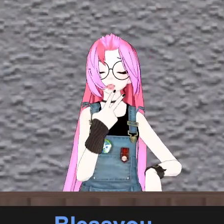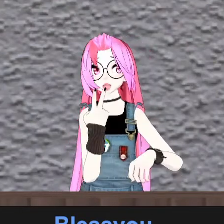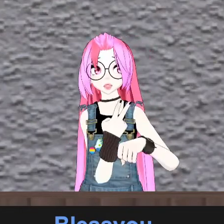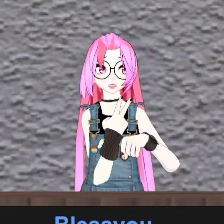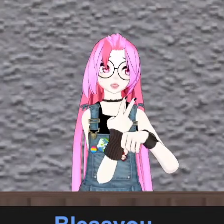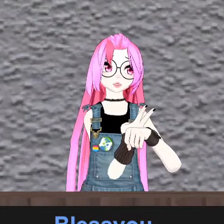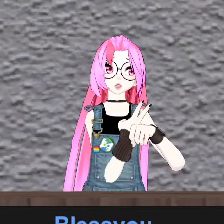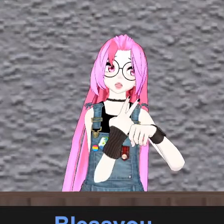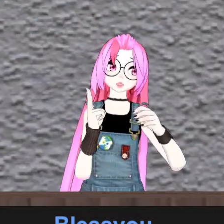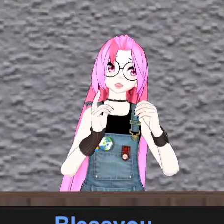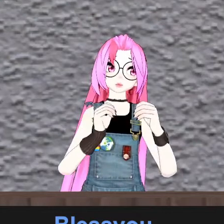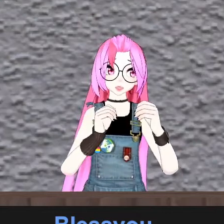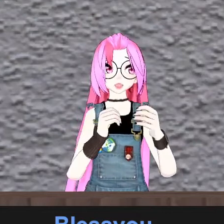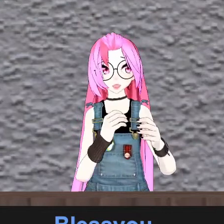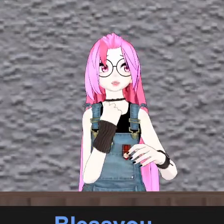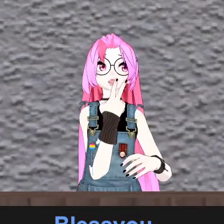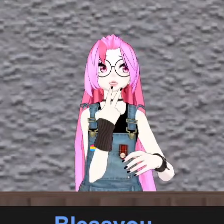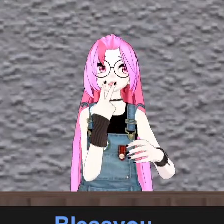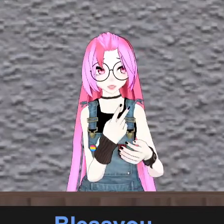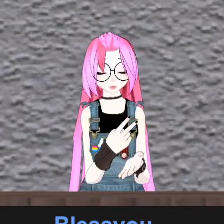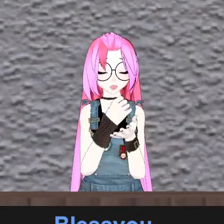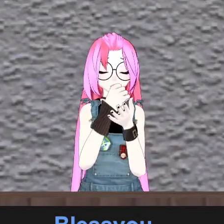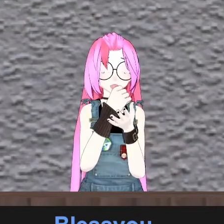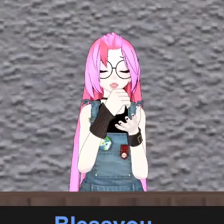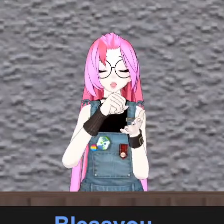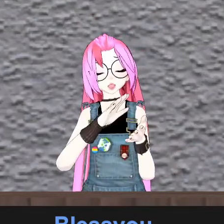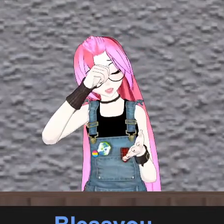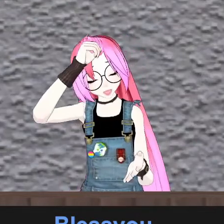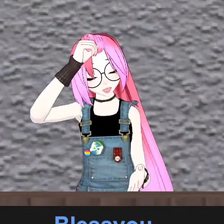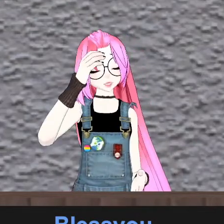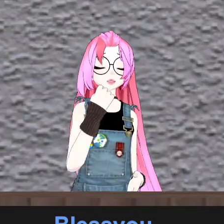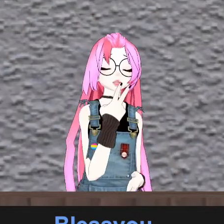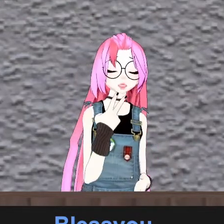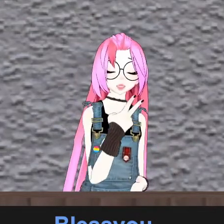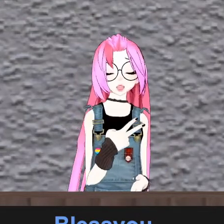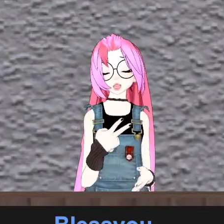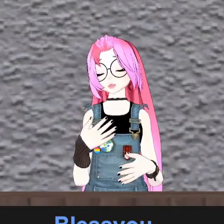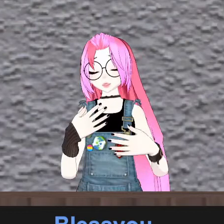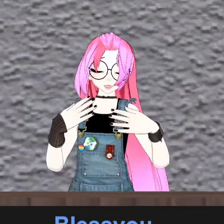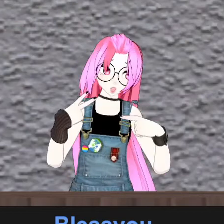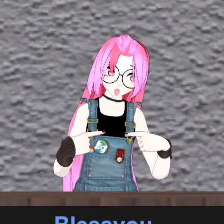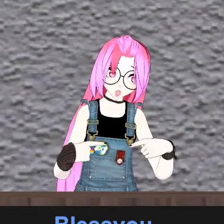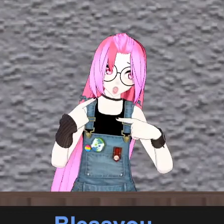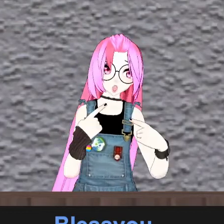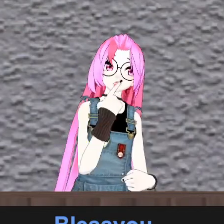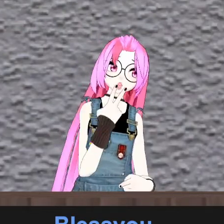I use this more, like I said, like speech therapy, learning speech, struggling with